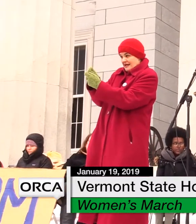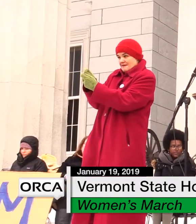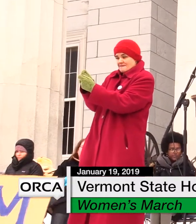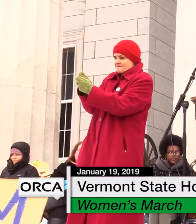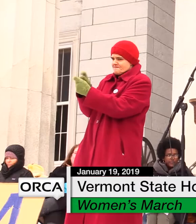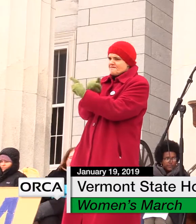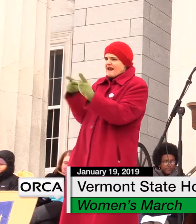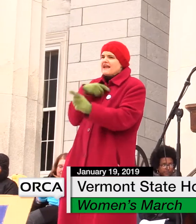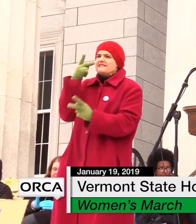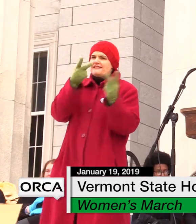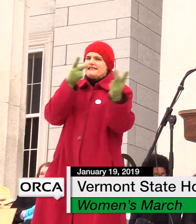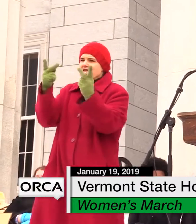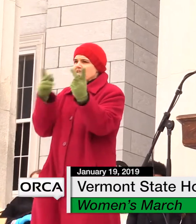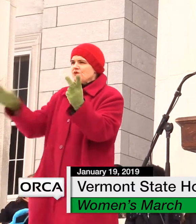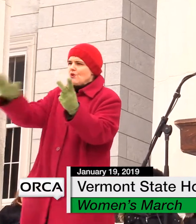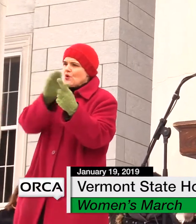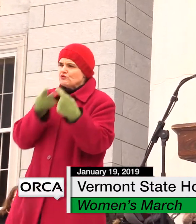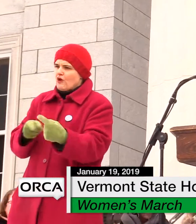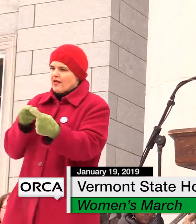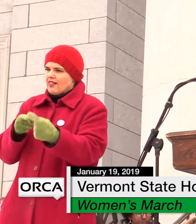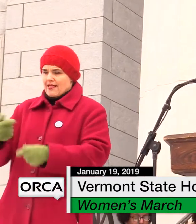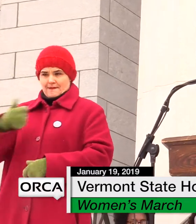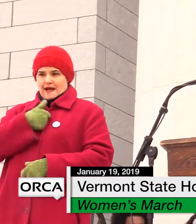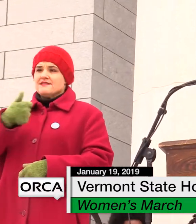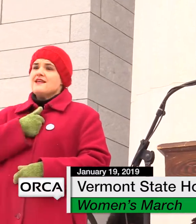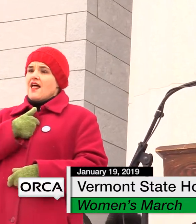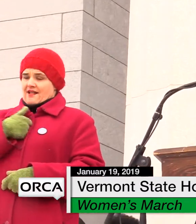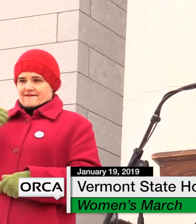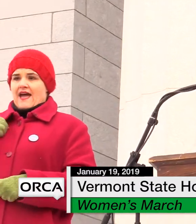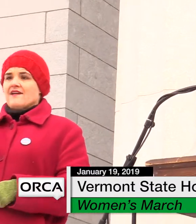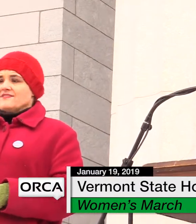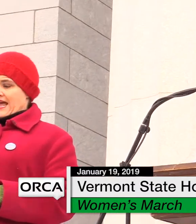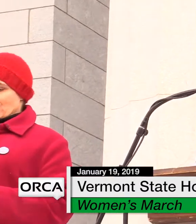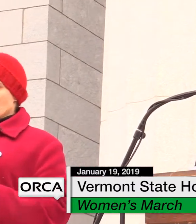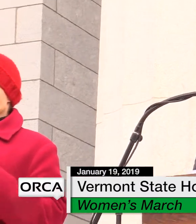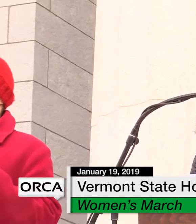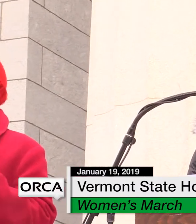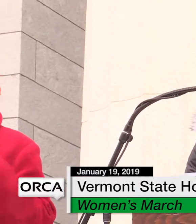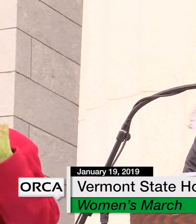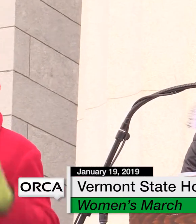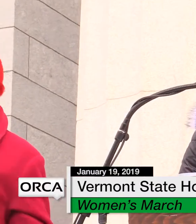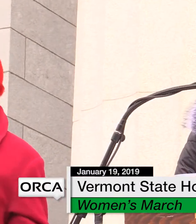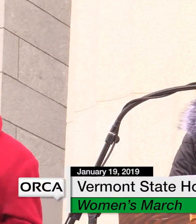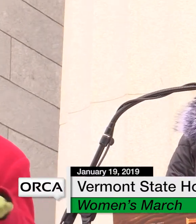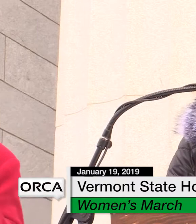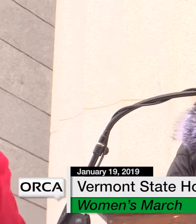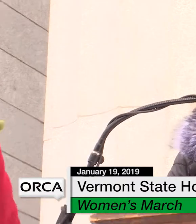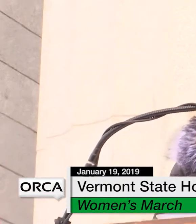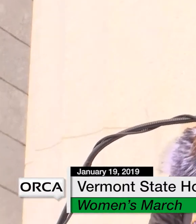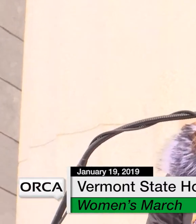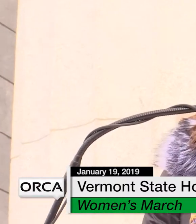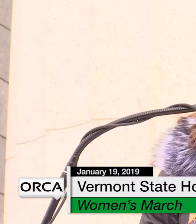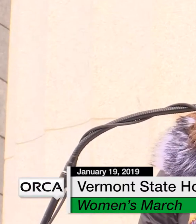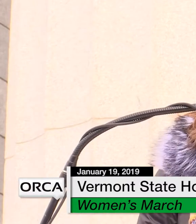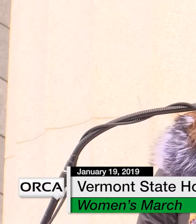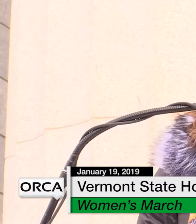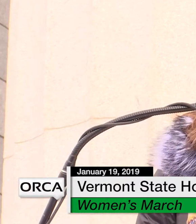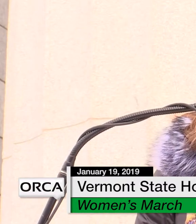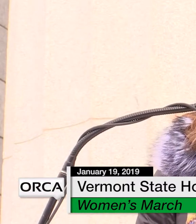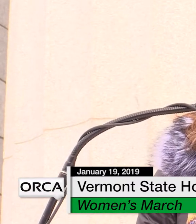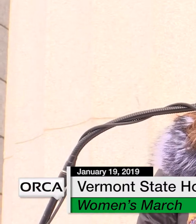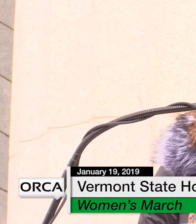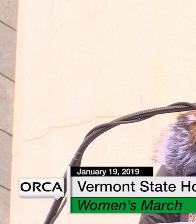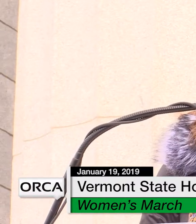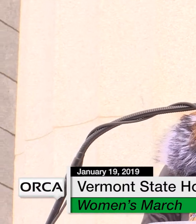you. I live with my own diagnosis of depression and anxiety. So if you're fighting the darkness